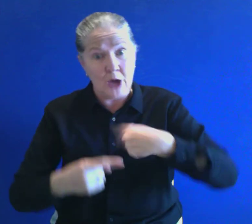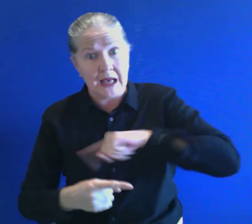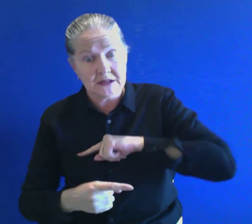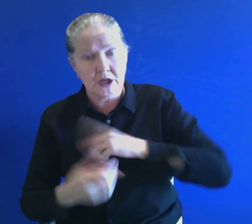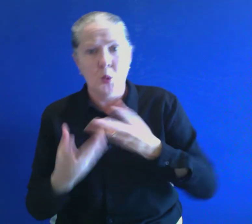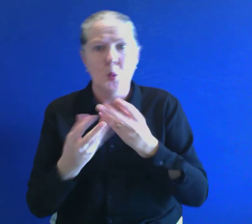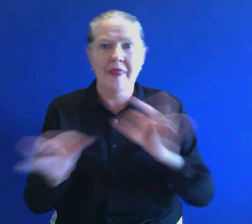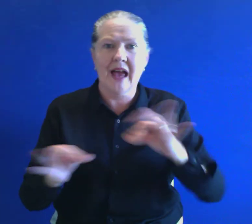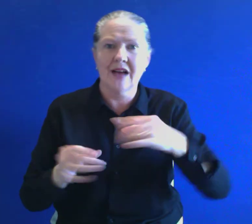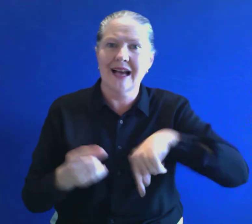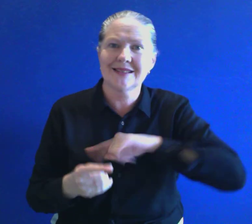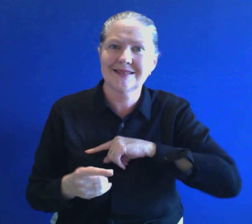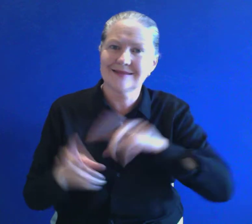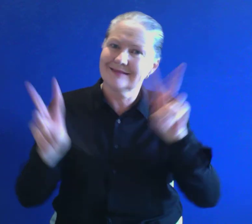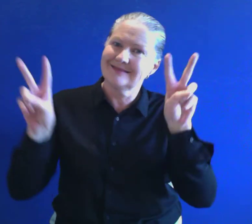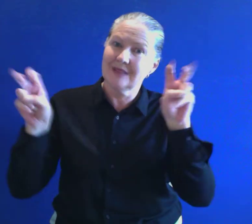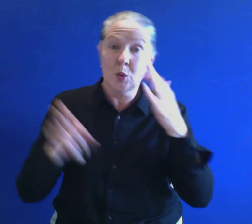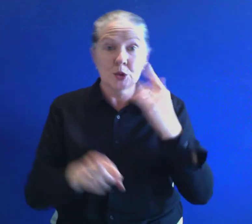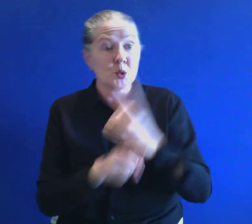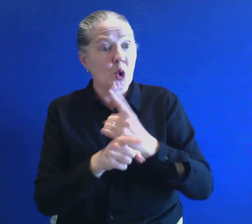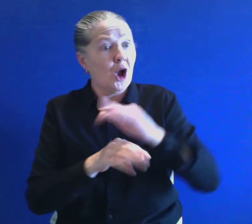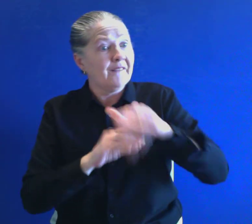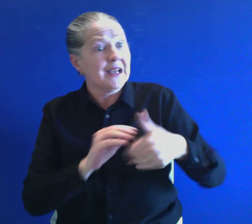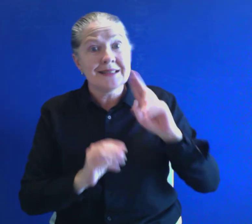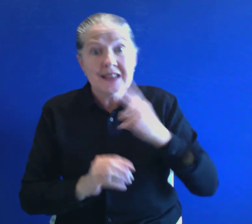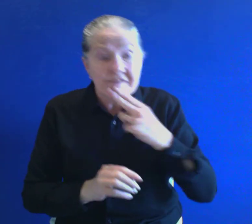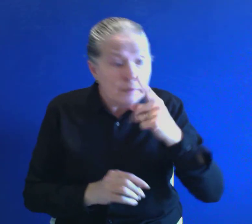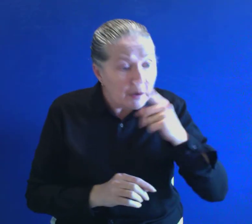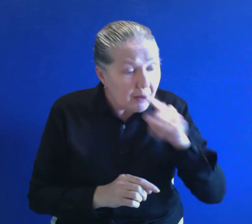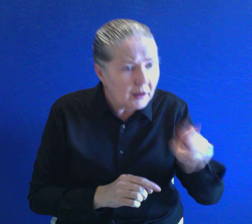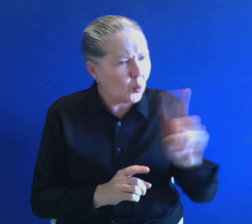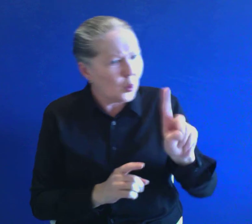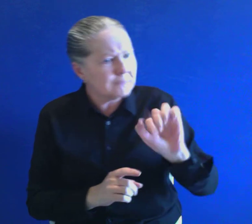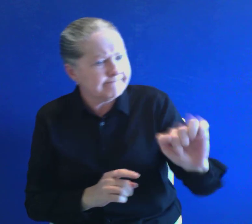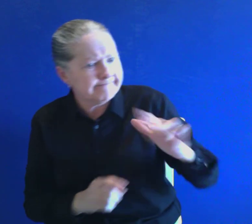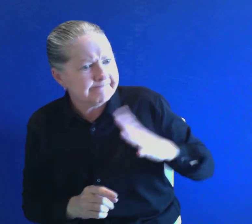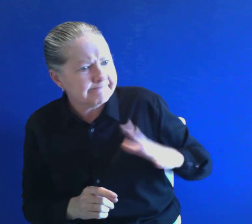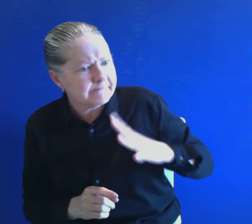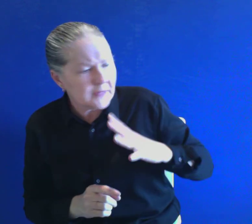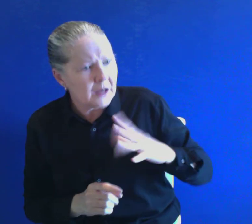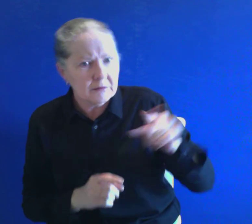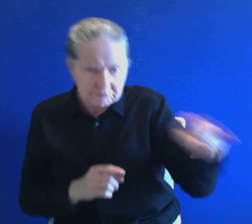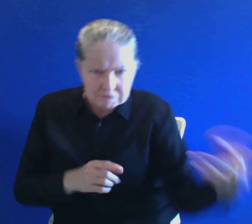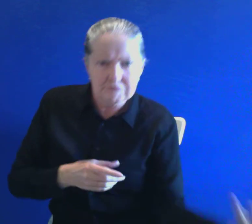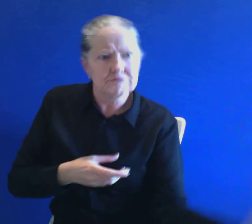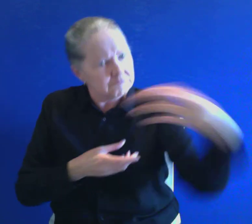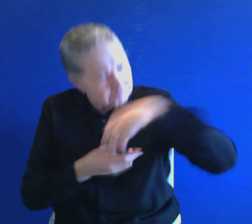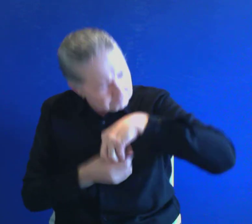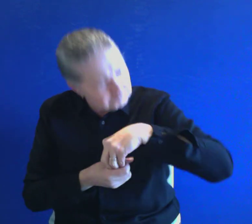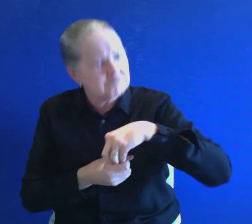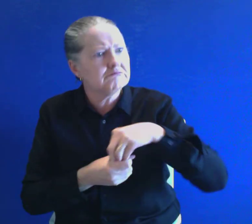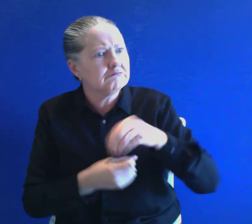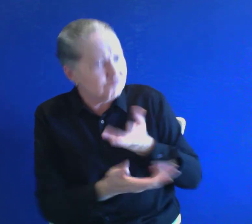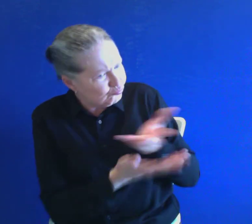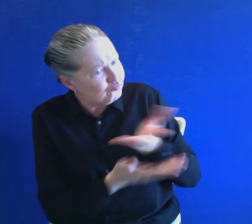So when we're talking about deaf people, when we're considering their needs, we actually engage with deaf people and ask them what